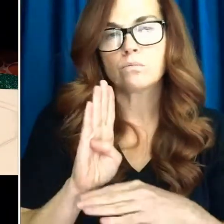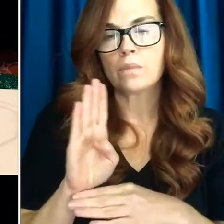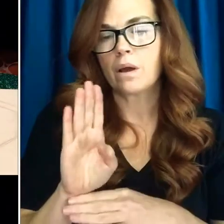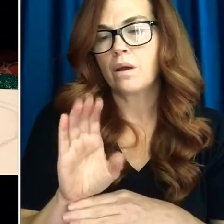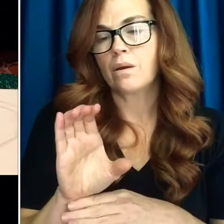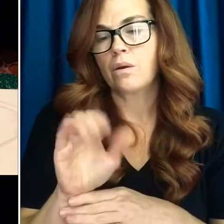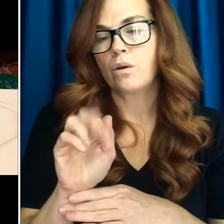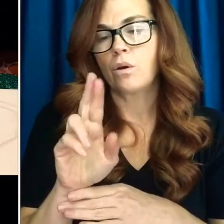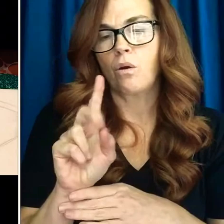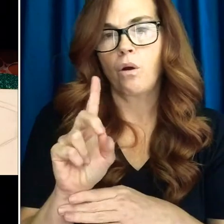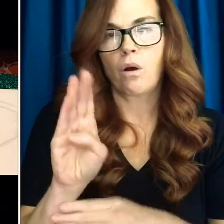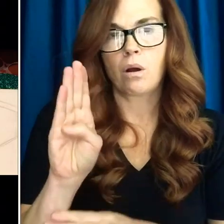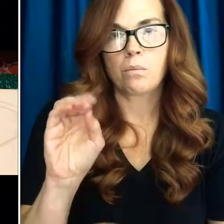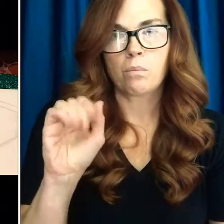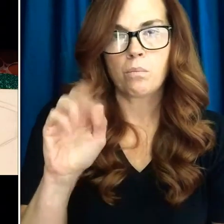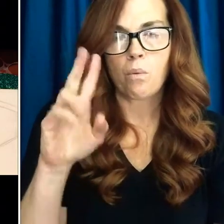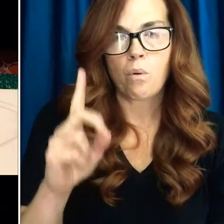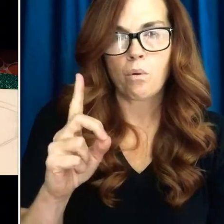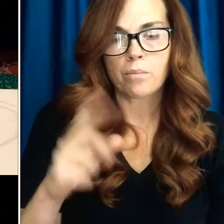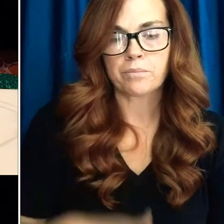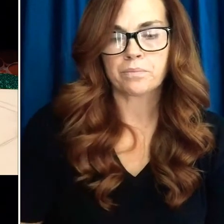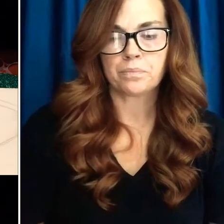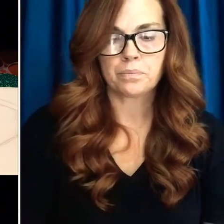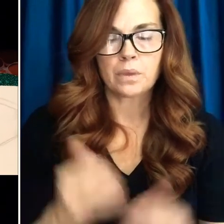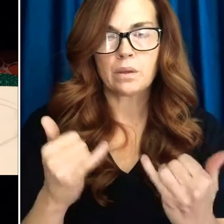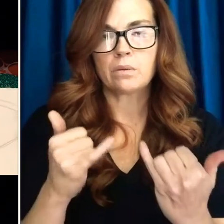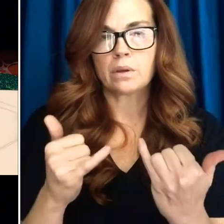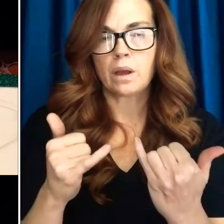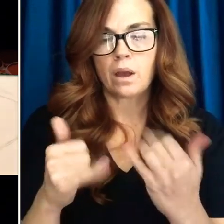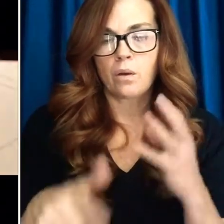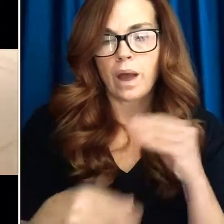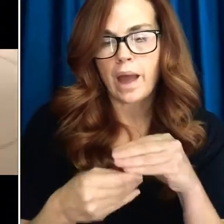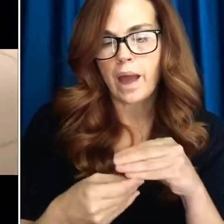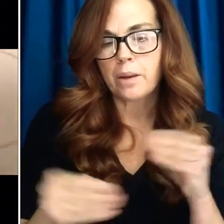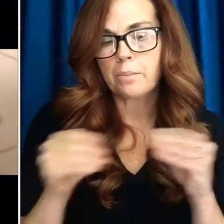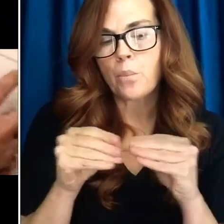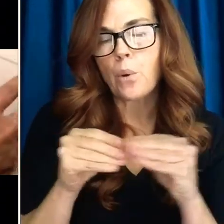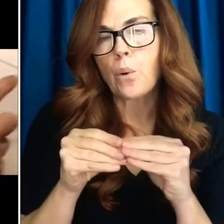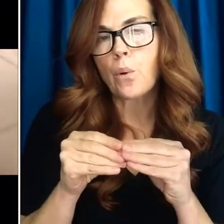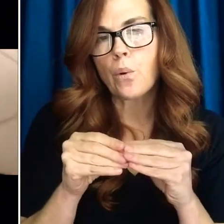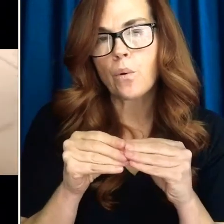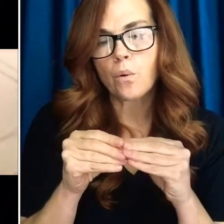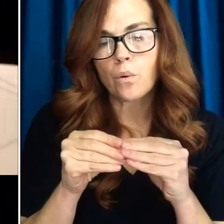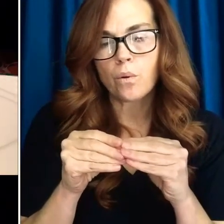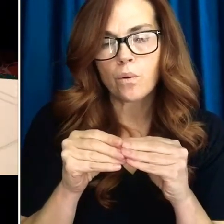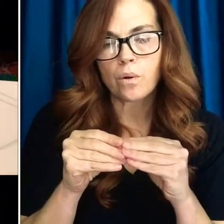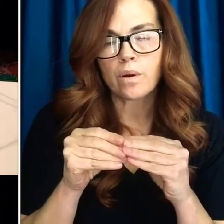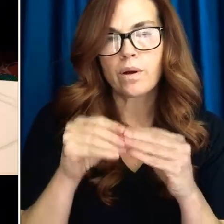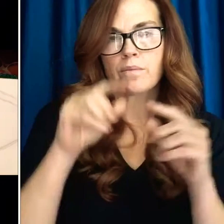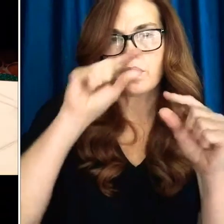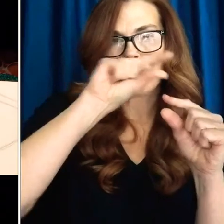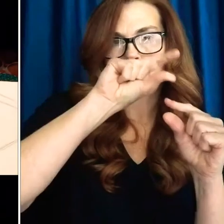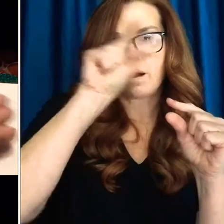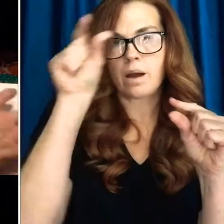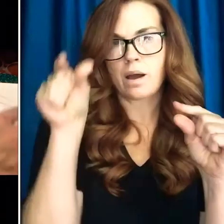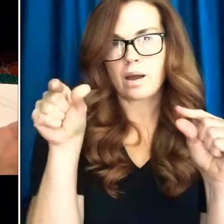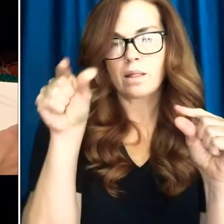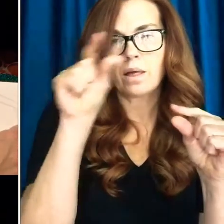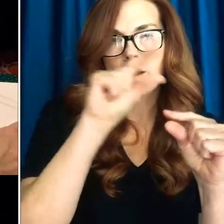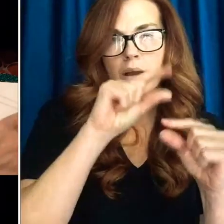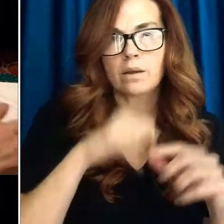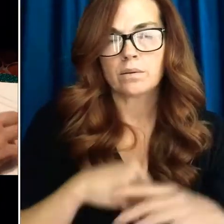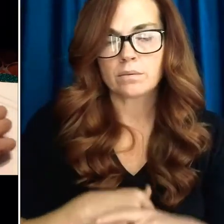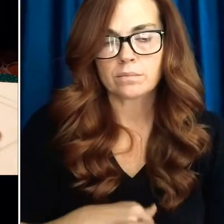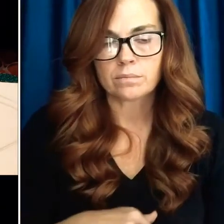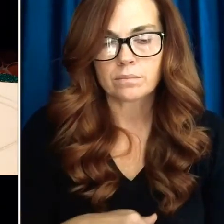I've drawn in my eye a little bit better, you can see I added an eyelid here at the